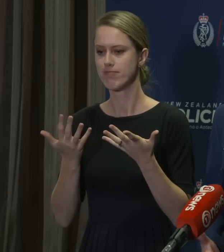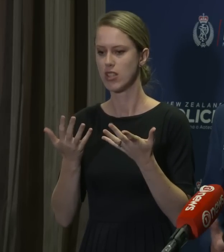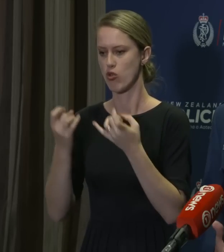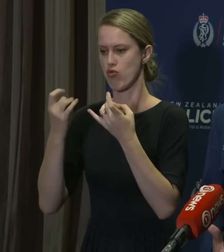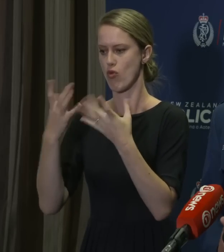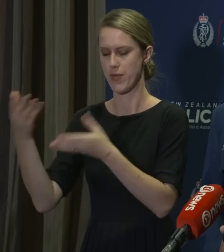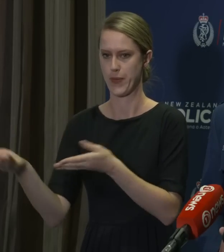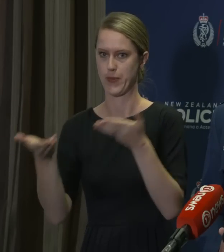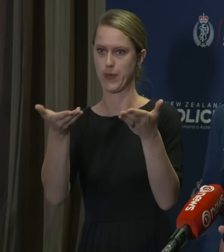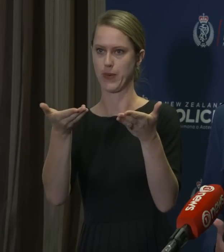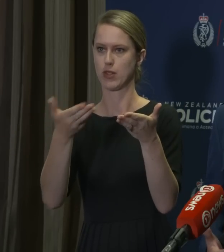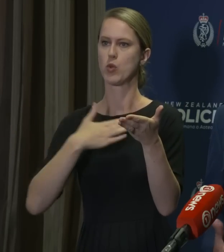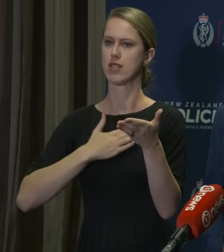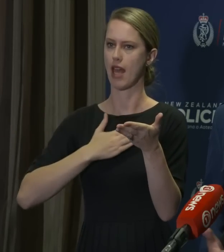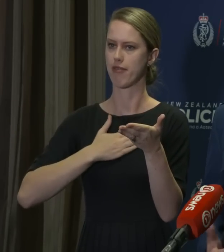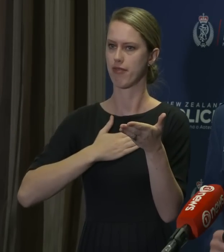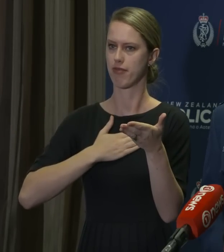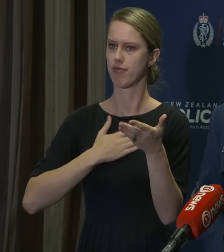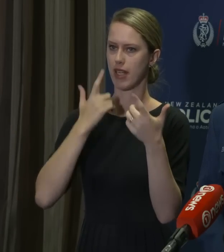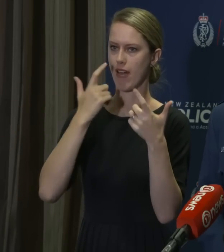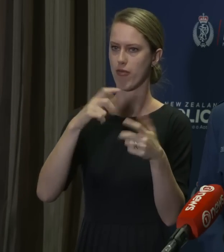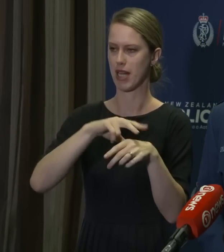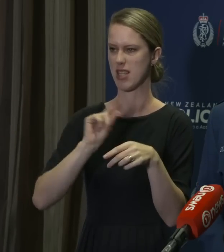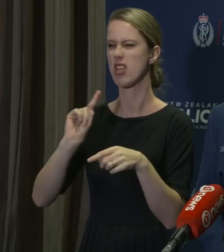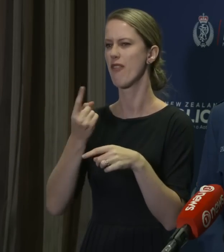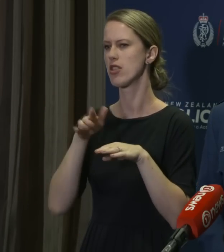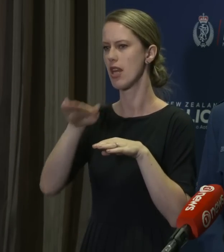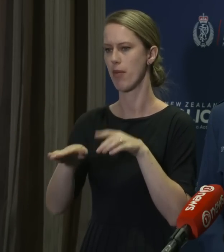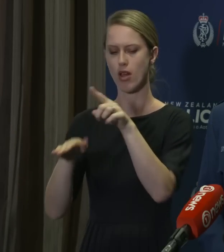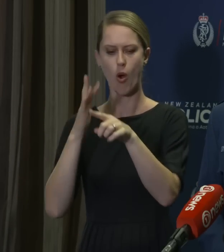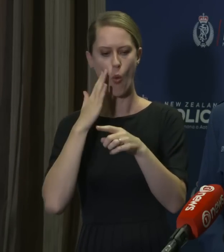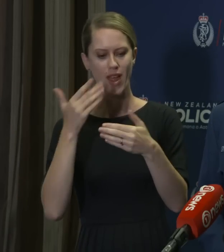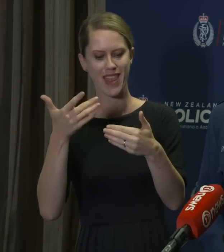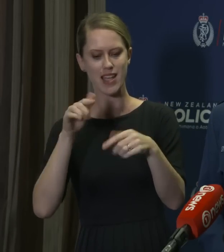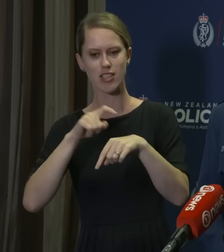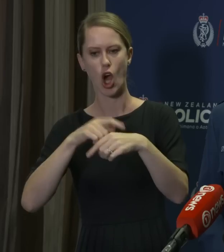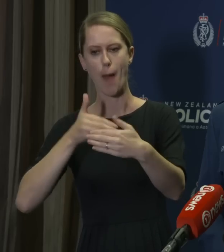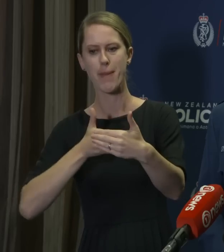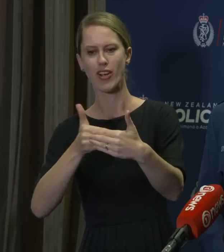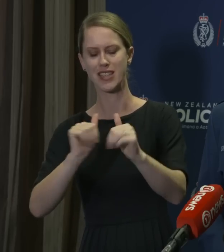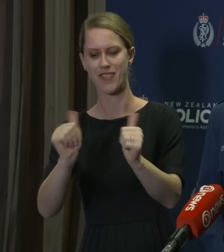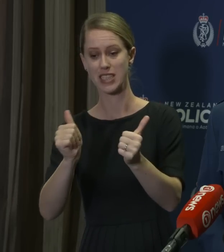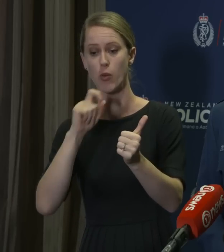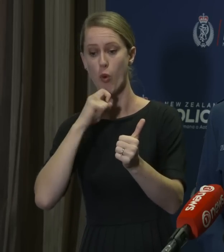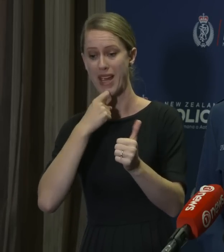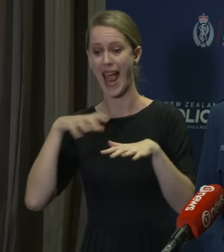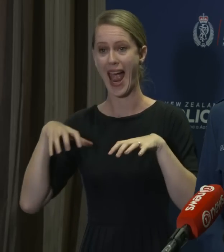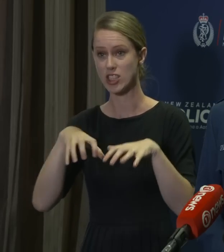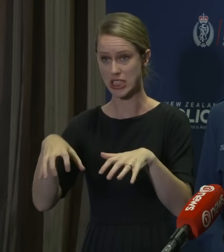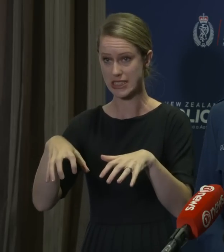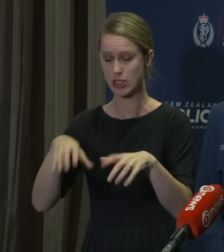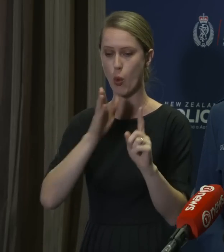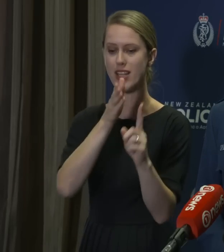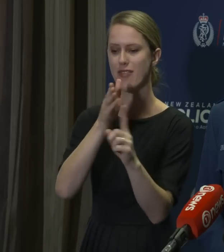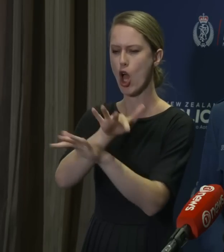these firearms into the safe custody of police. So once that amnesty is over, there will be actions taken